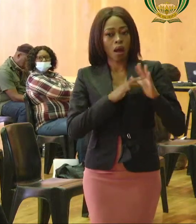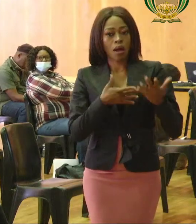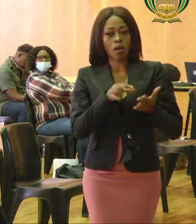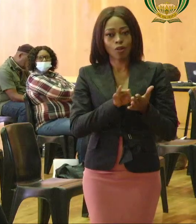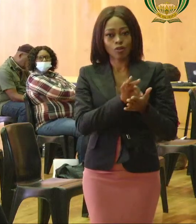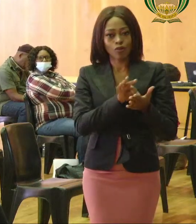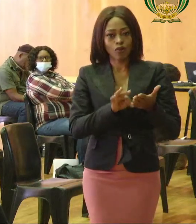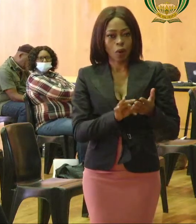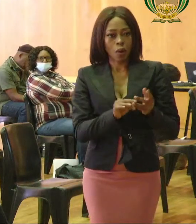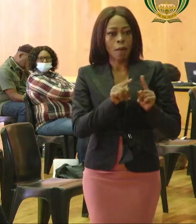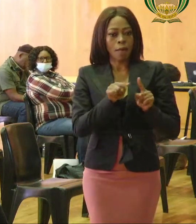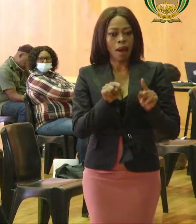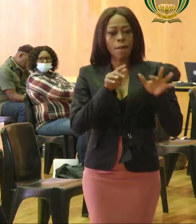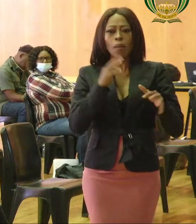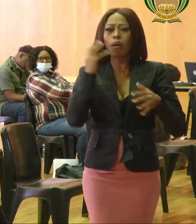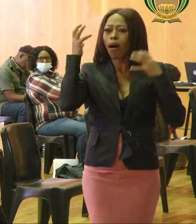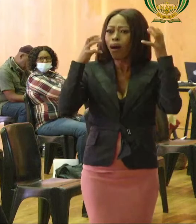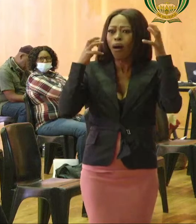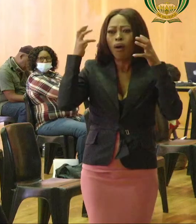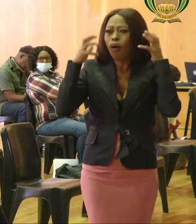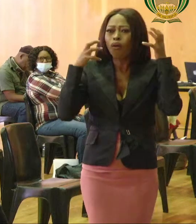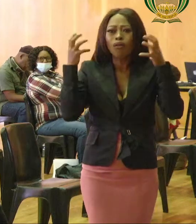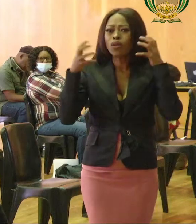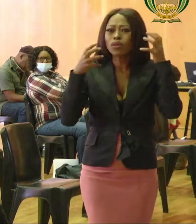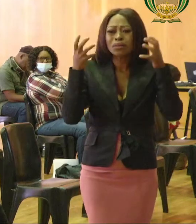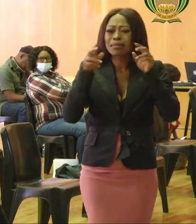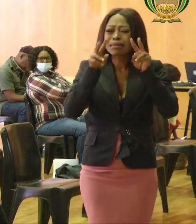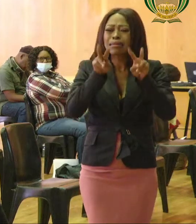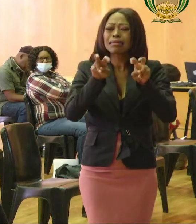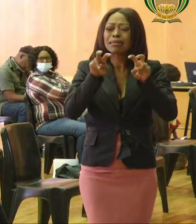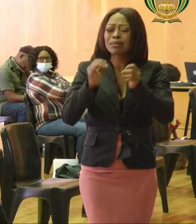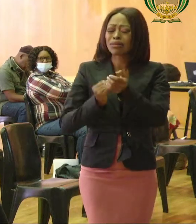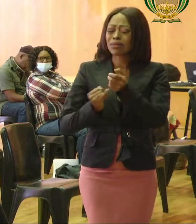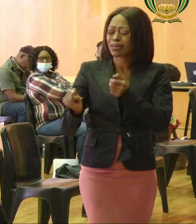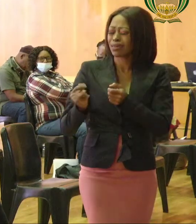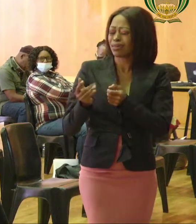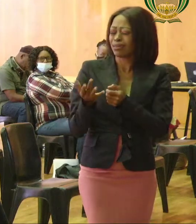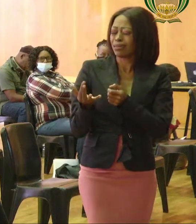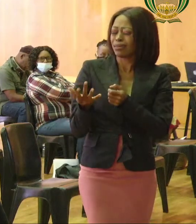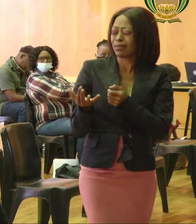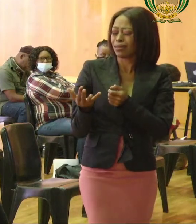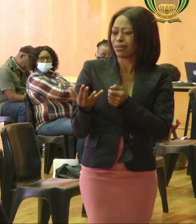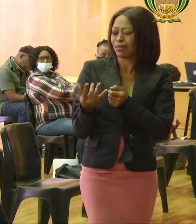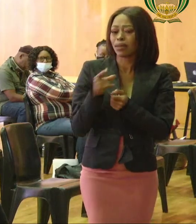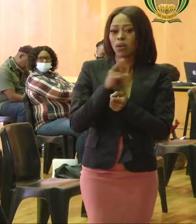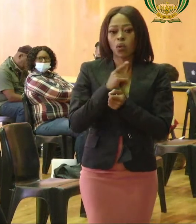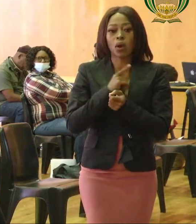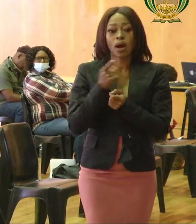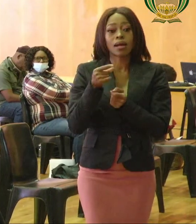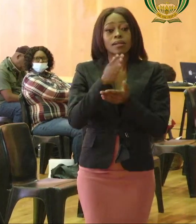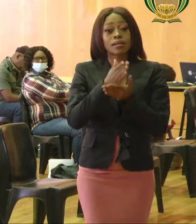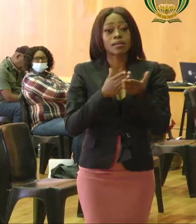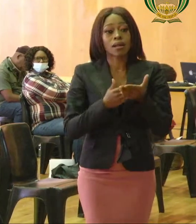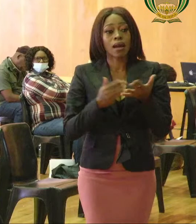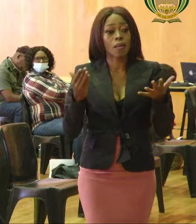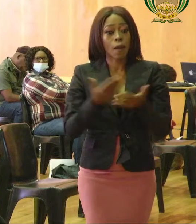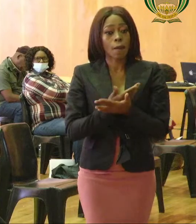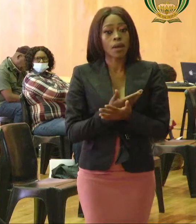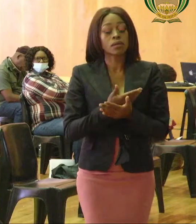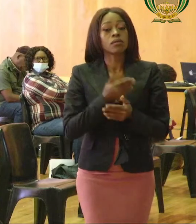abantu bayaconfuswa kulo mcimbi we-independent. Bathi bowushiywa zi-process abantu